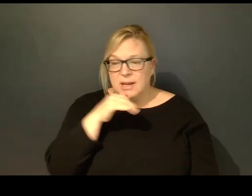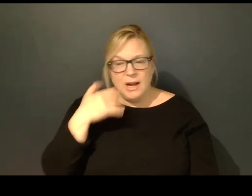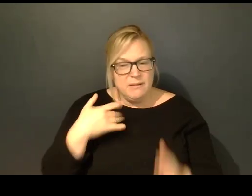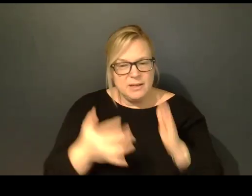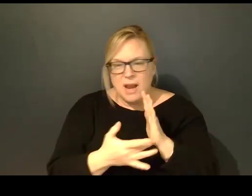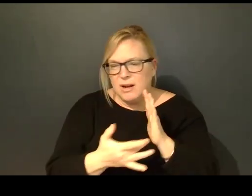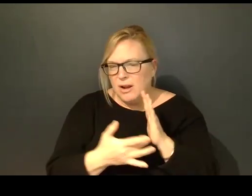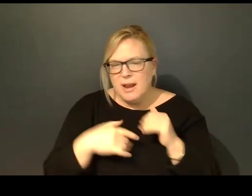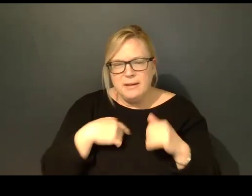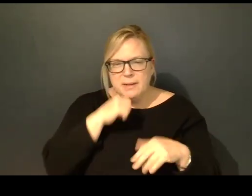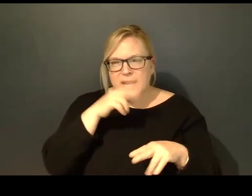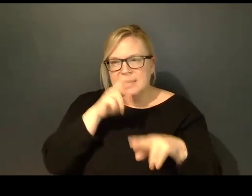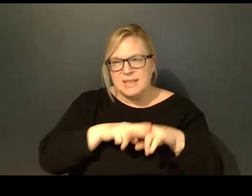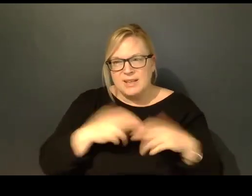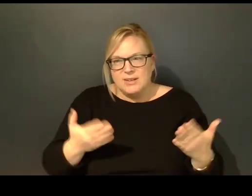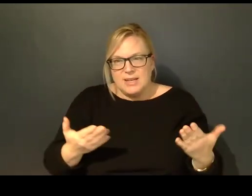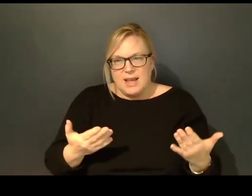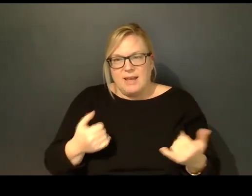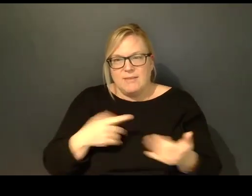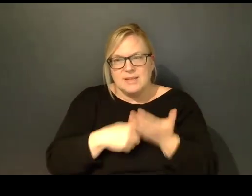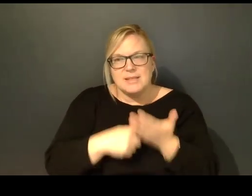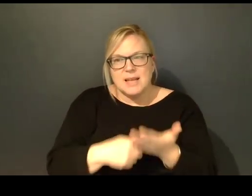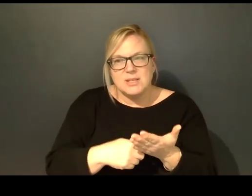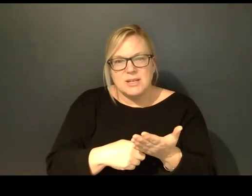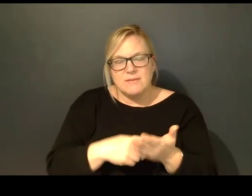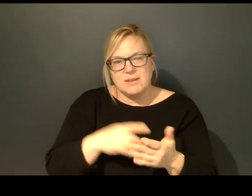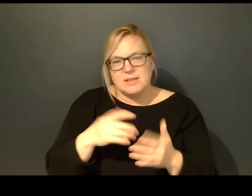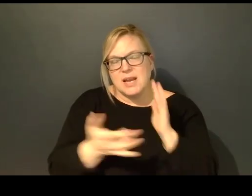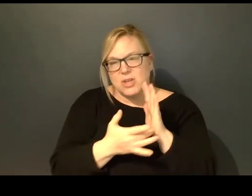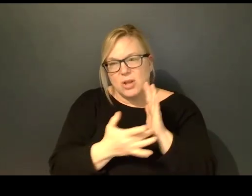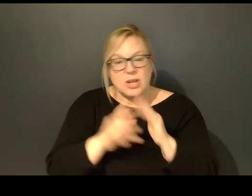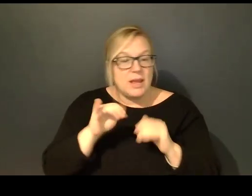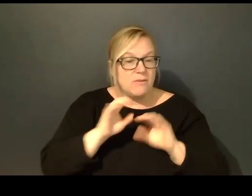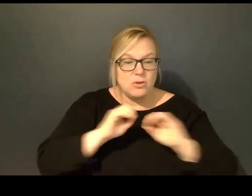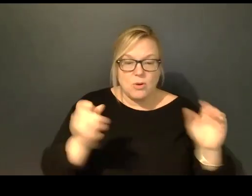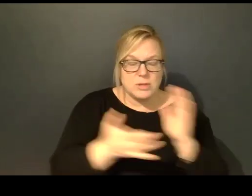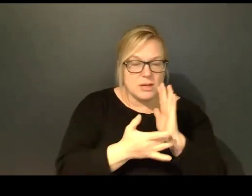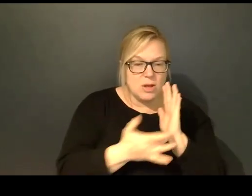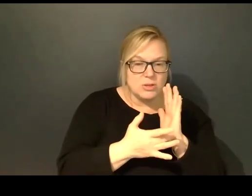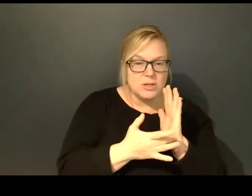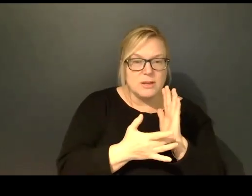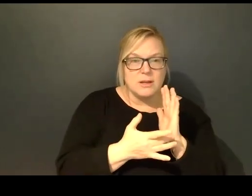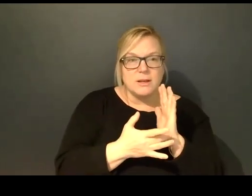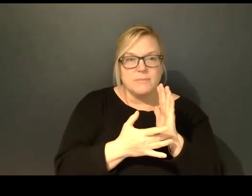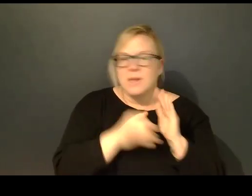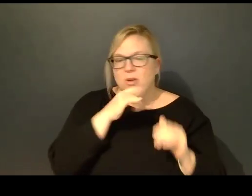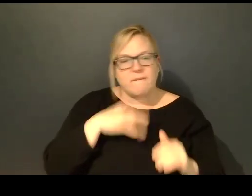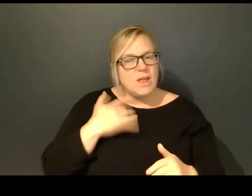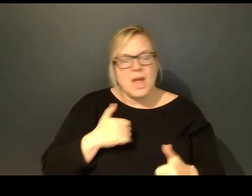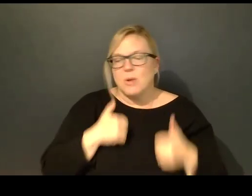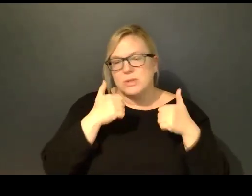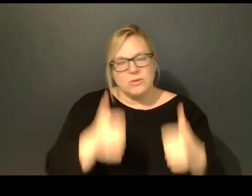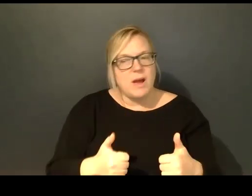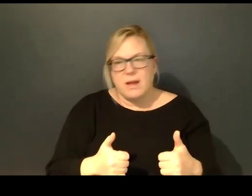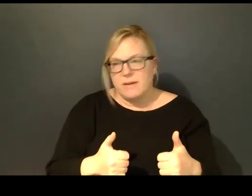a discussion about technology if we didn't have technology, and I don't think I'd be surviving without what we have